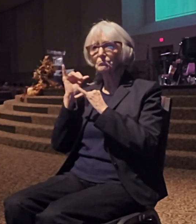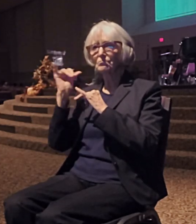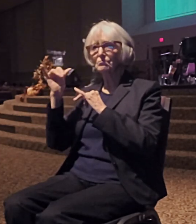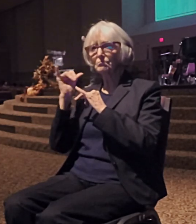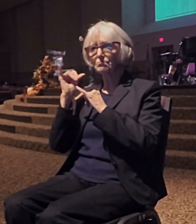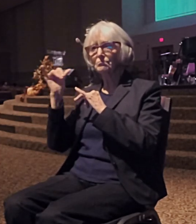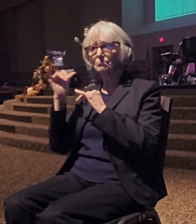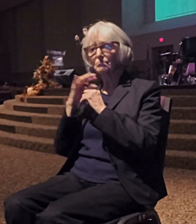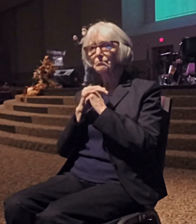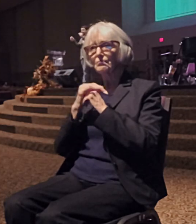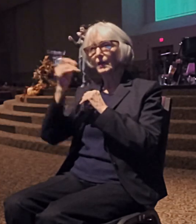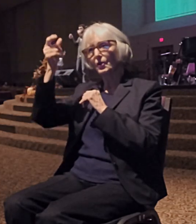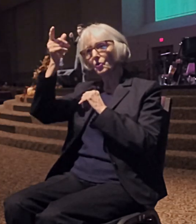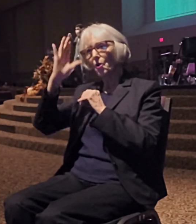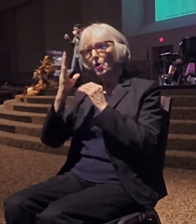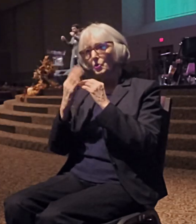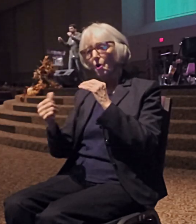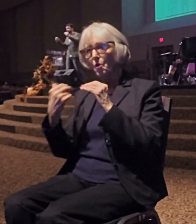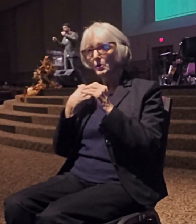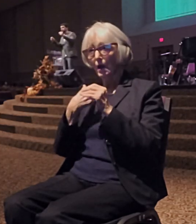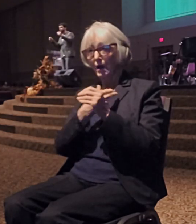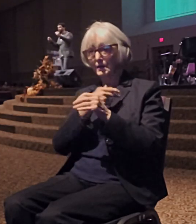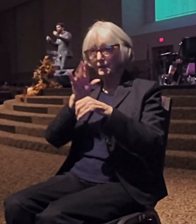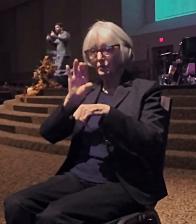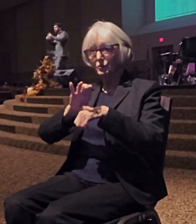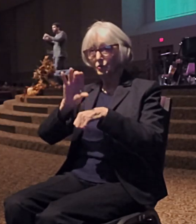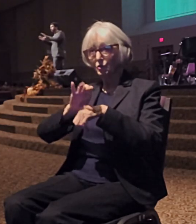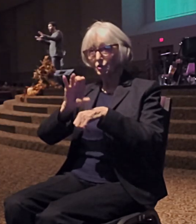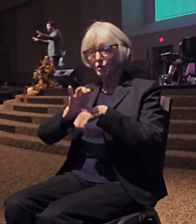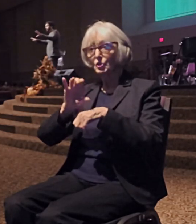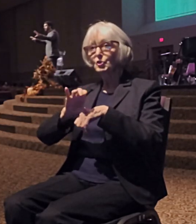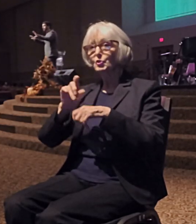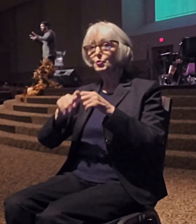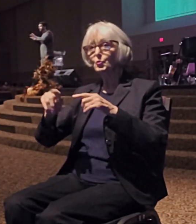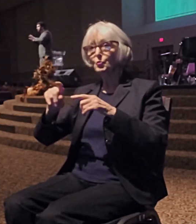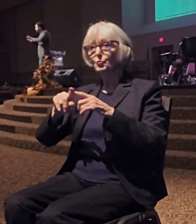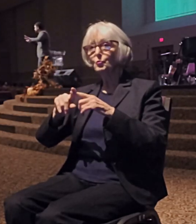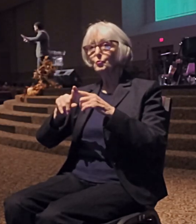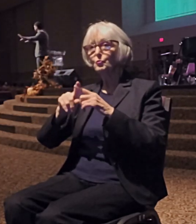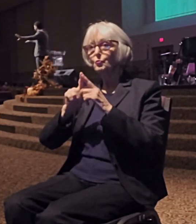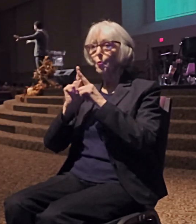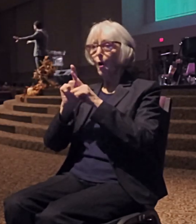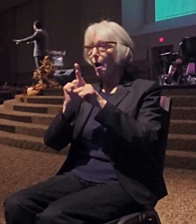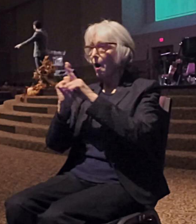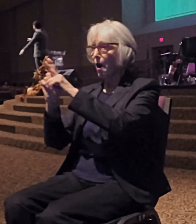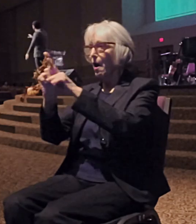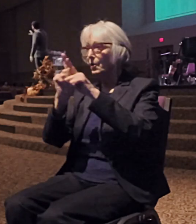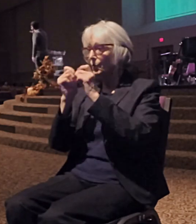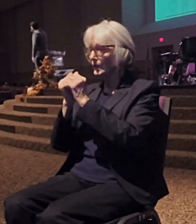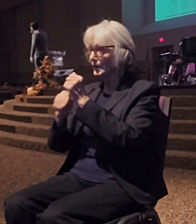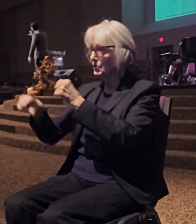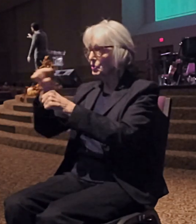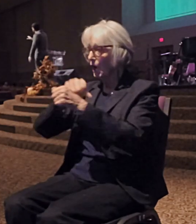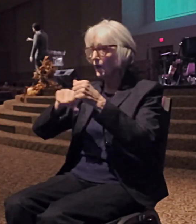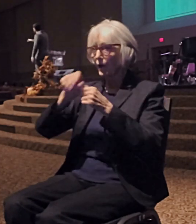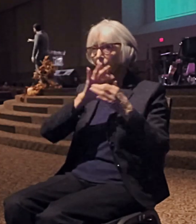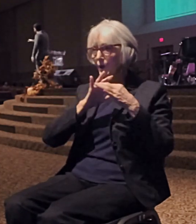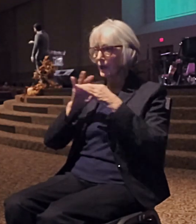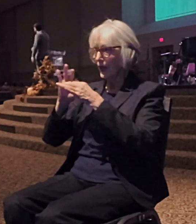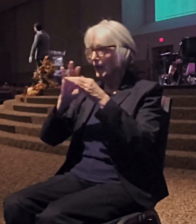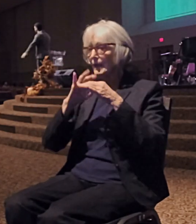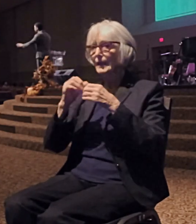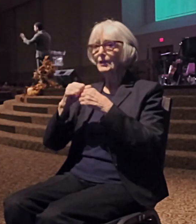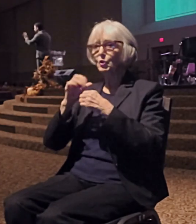That God has called us as a church to walk with each other, to relate to each other in